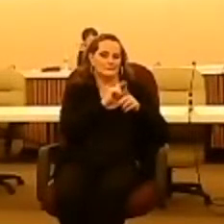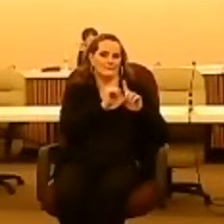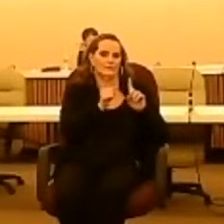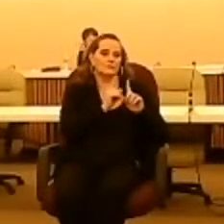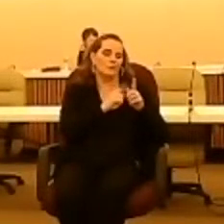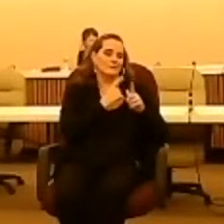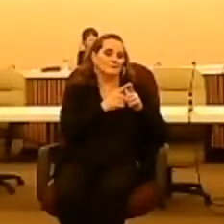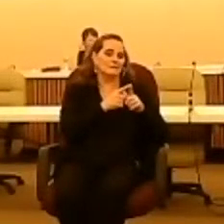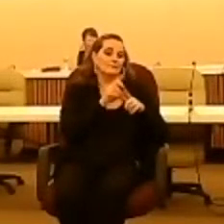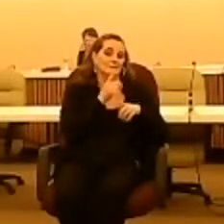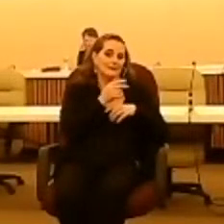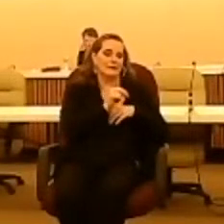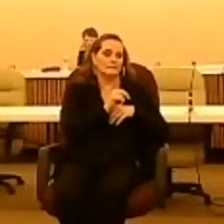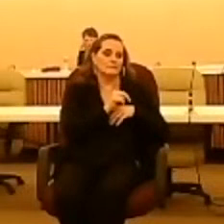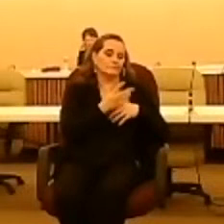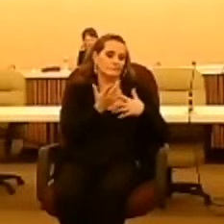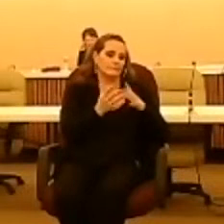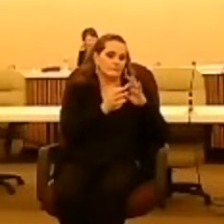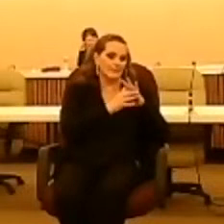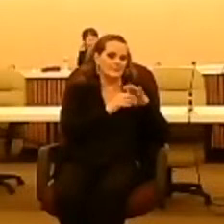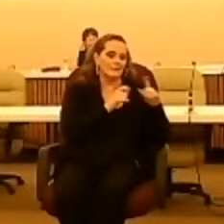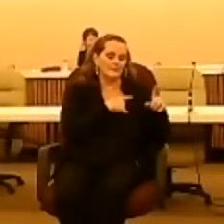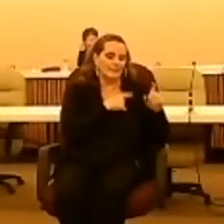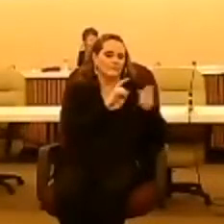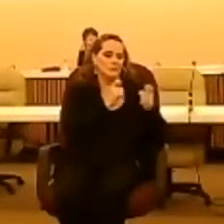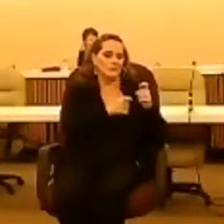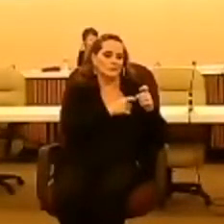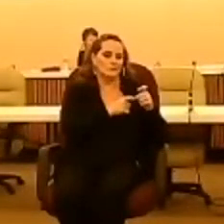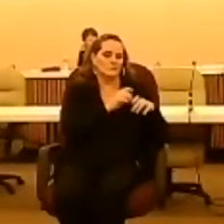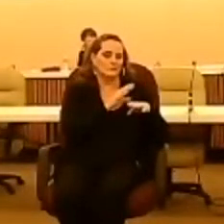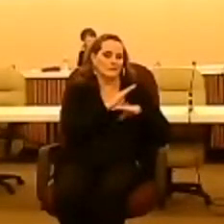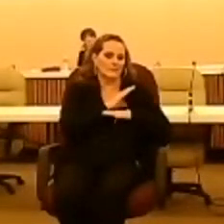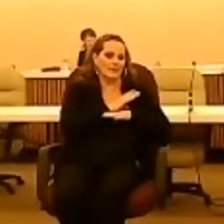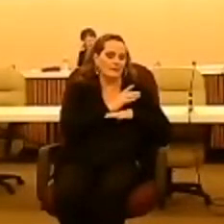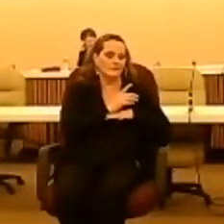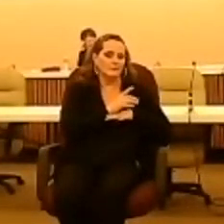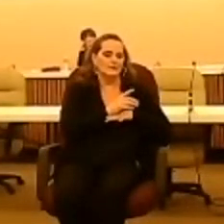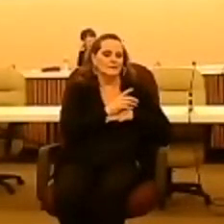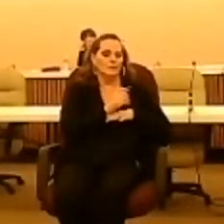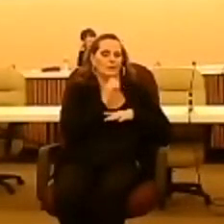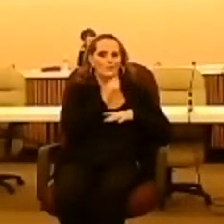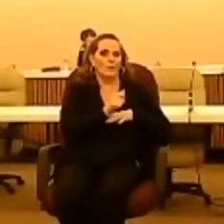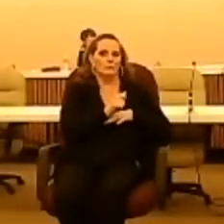until Don says they've changed it to his satisfaction, I will not be executing this.